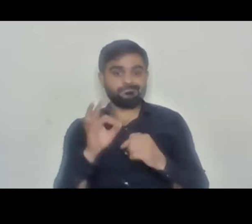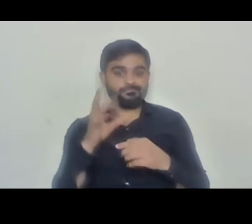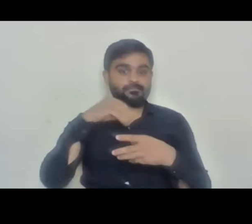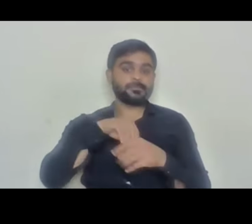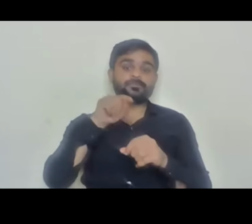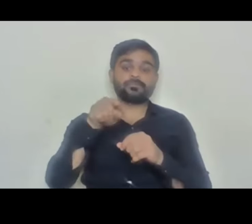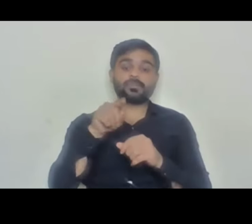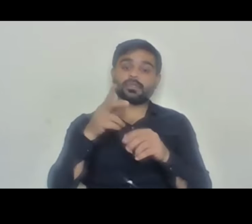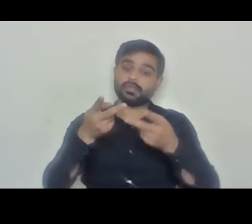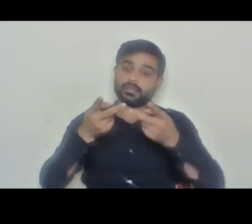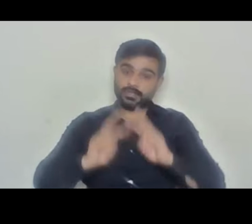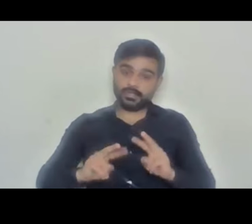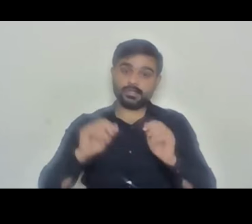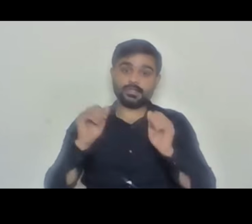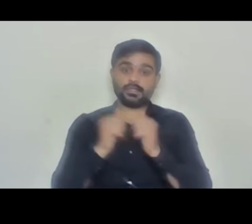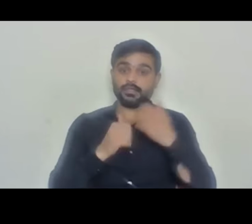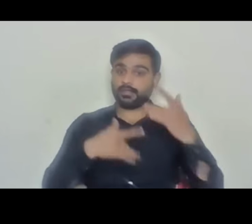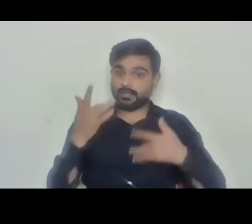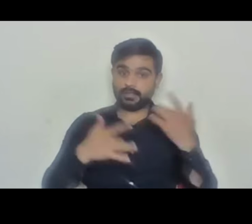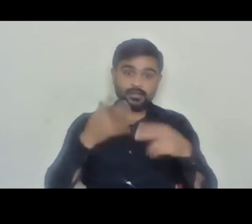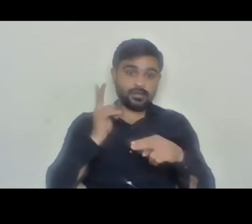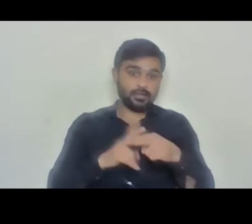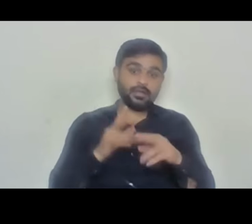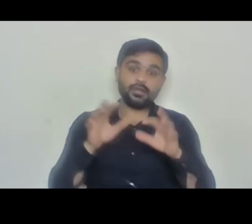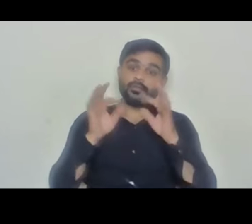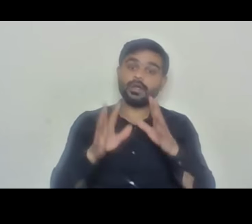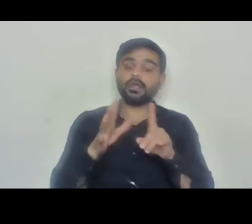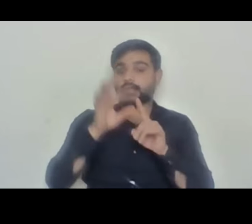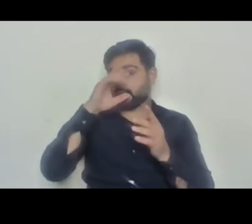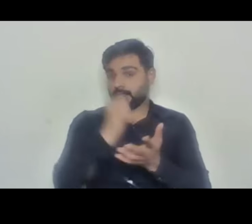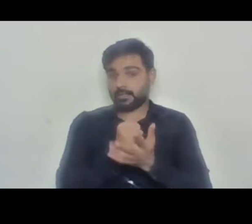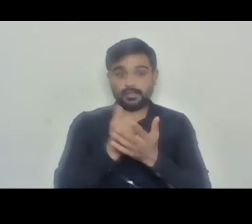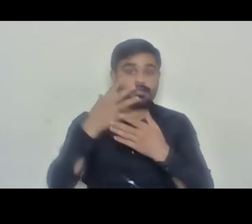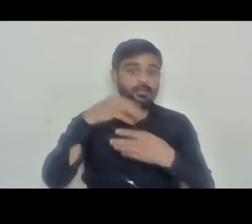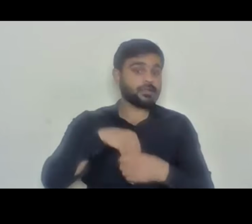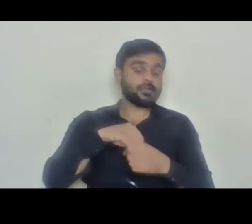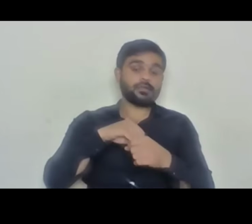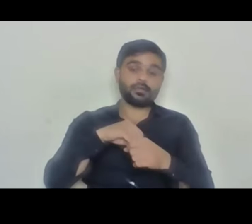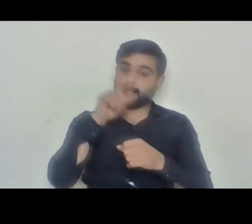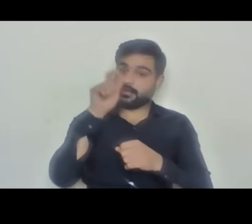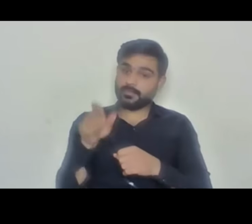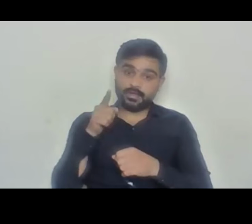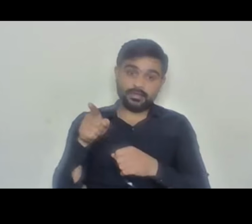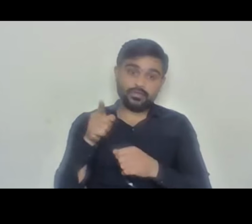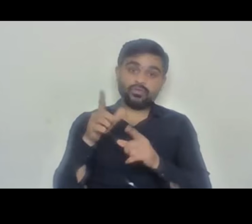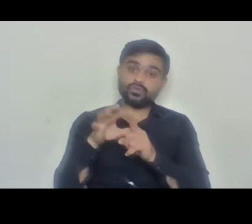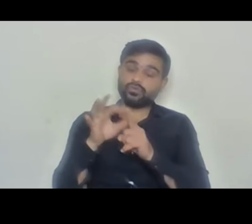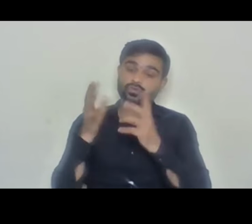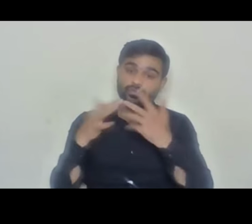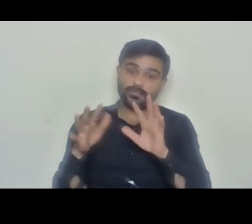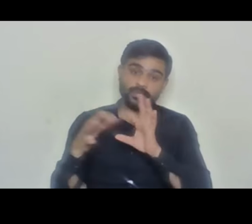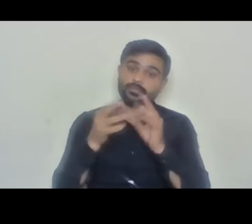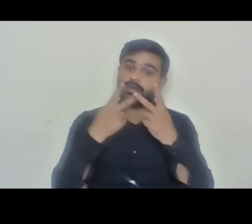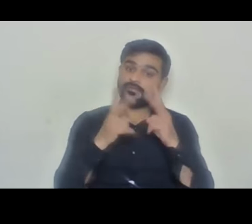you reference, you cite them properly, you state that this idea has been taken from this and this person, which can be done in different